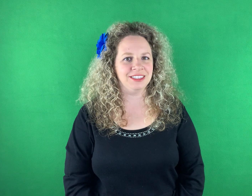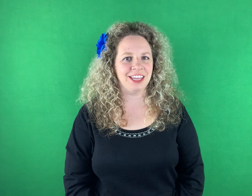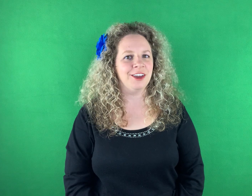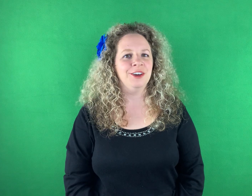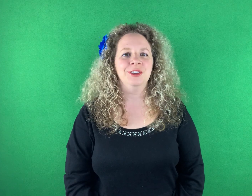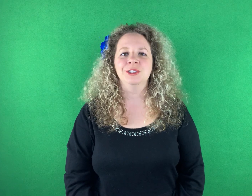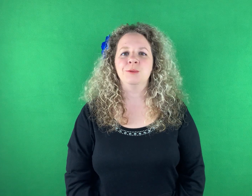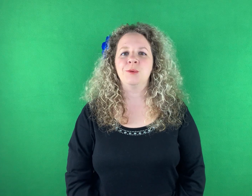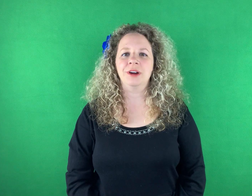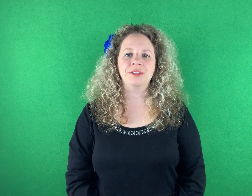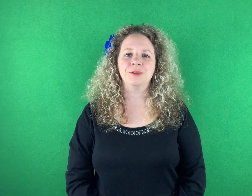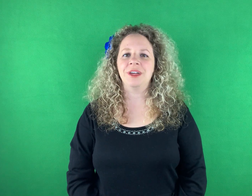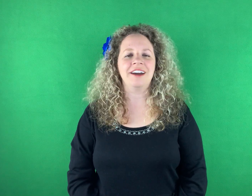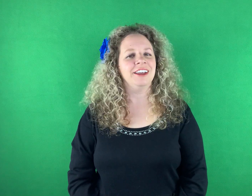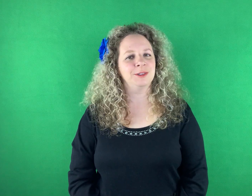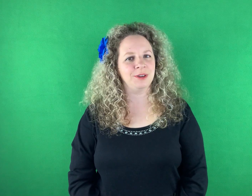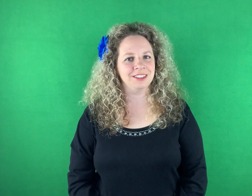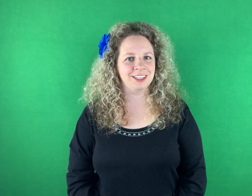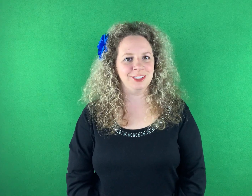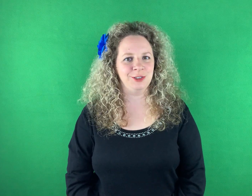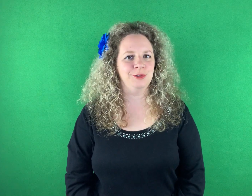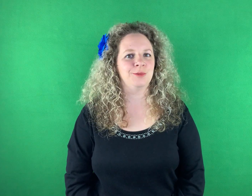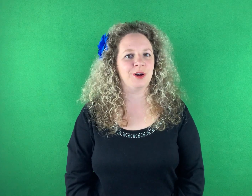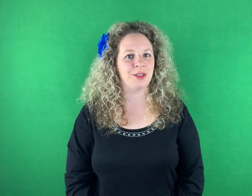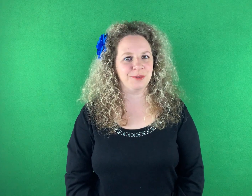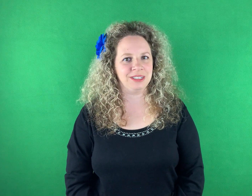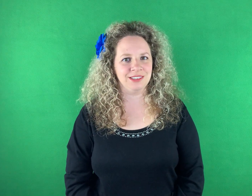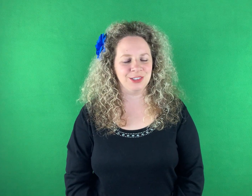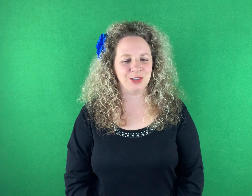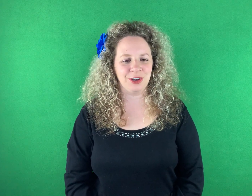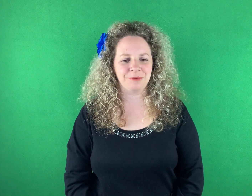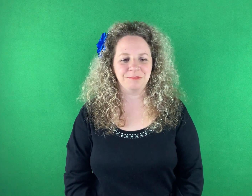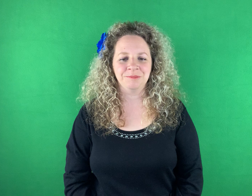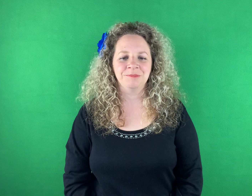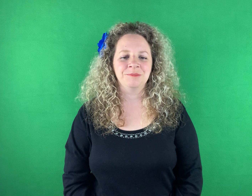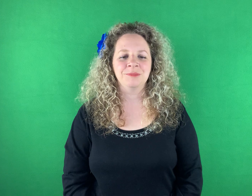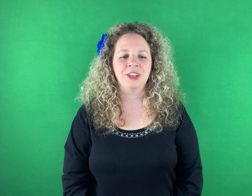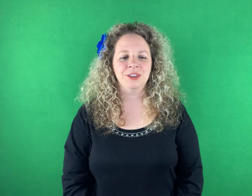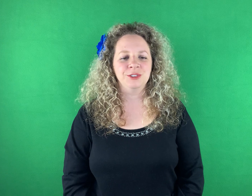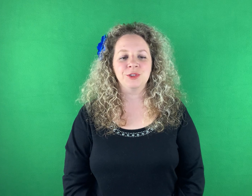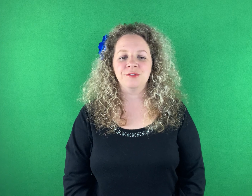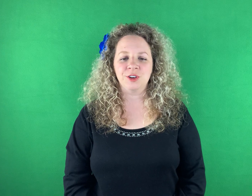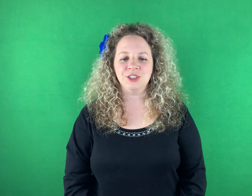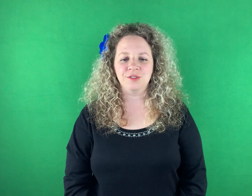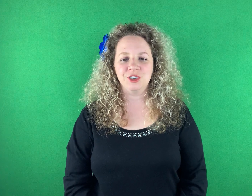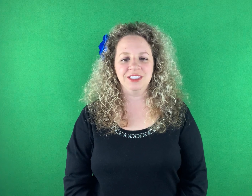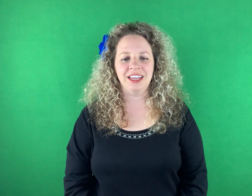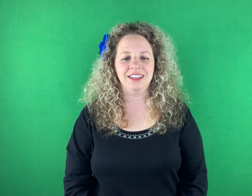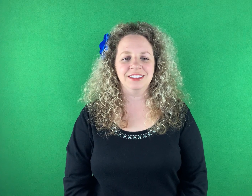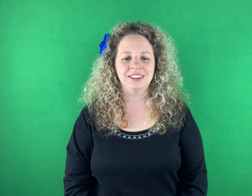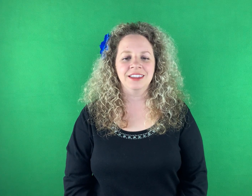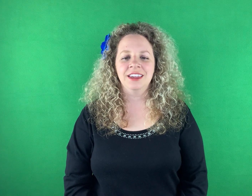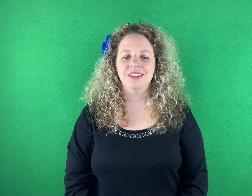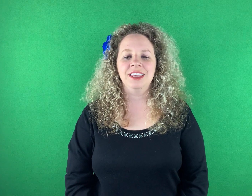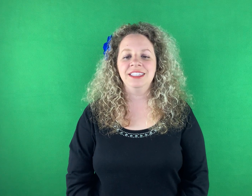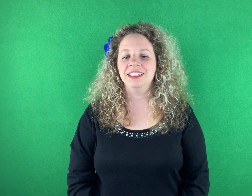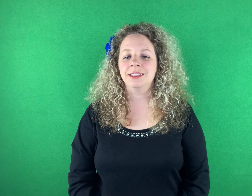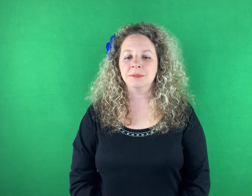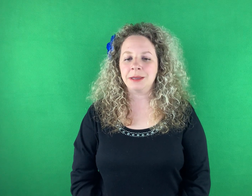previously, so we'll work through that as well as continue to work on the rest of the song. So the first verse says, "They say sometimes